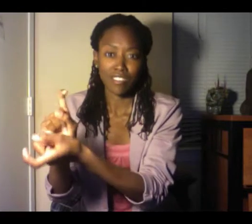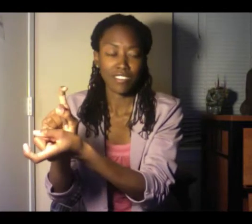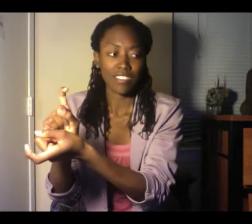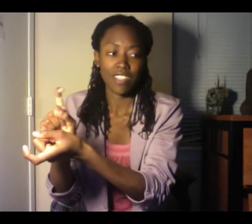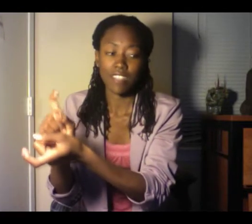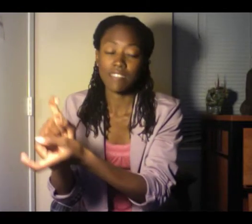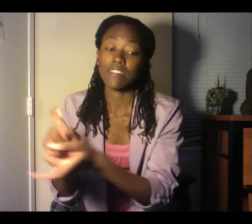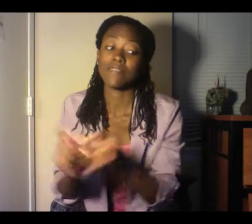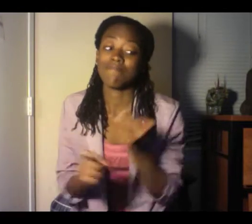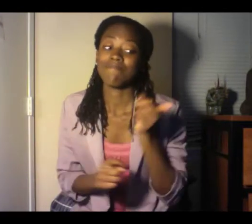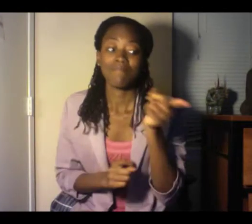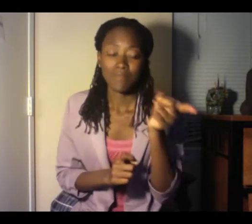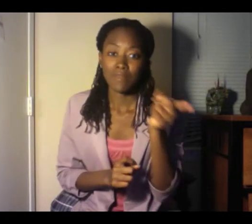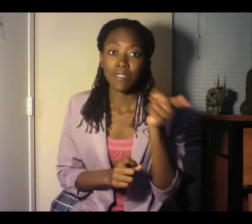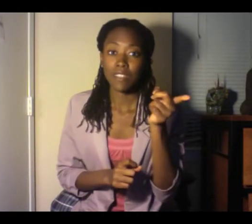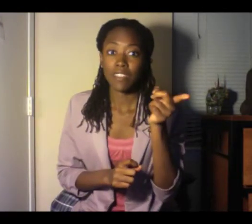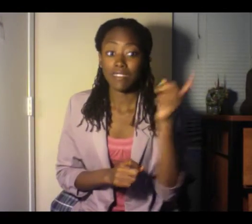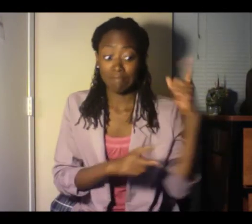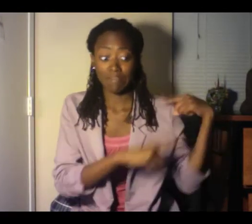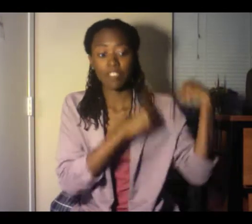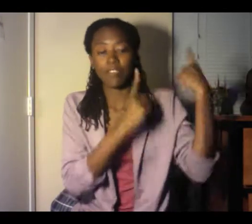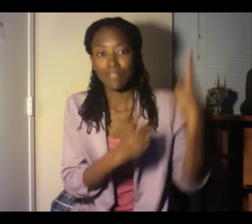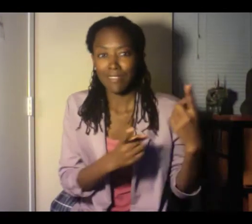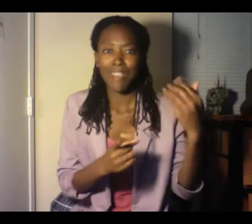is experienced with this particular age group.